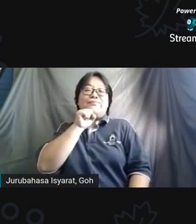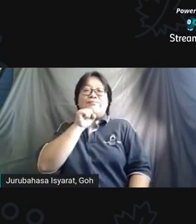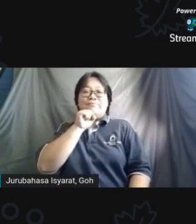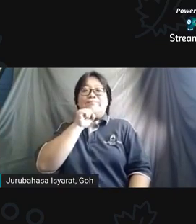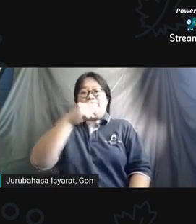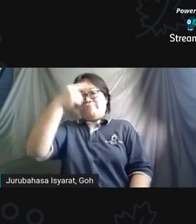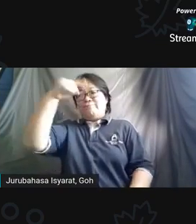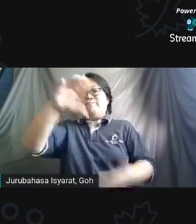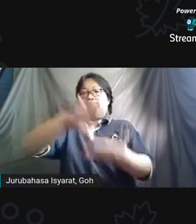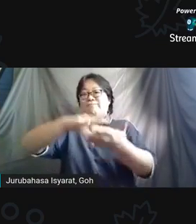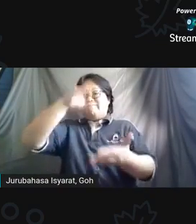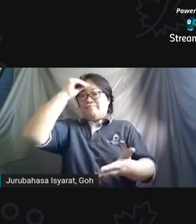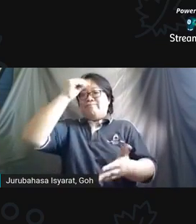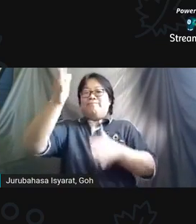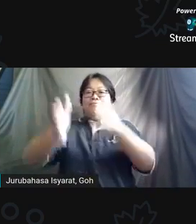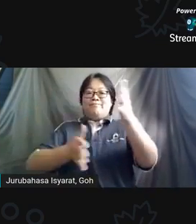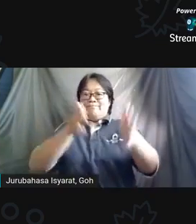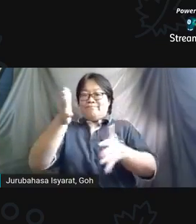Malaysia.